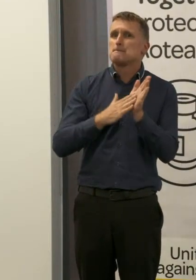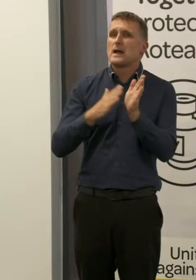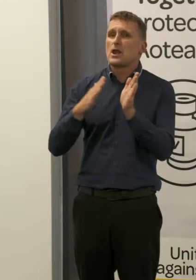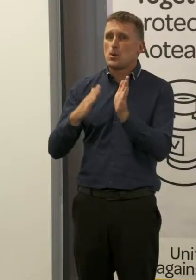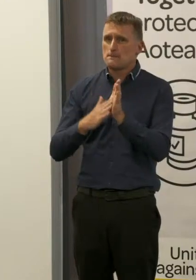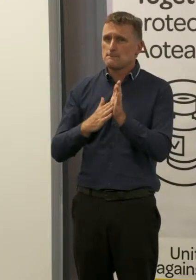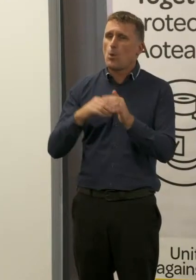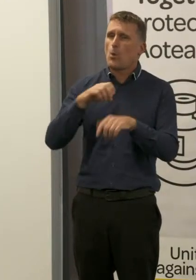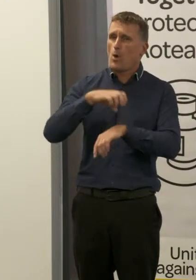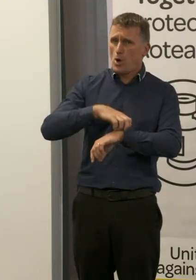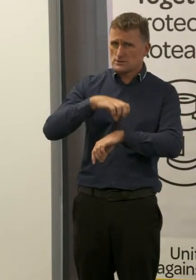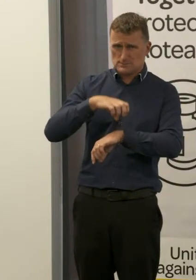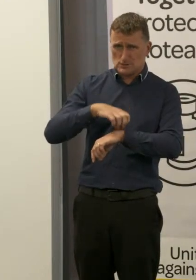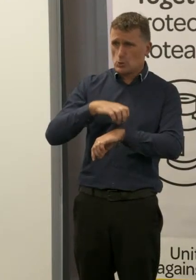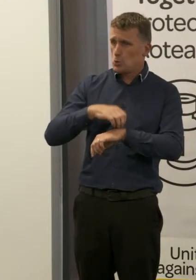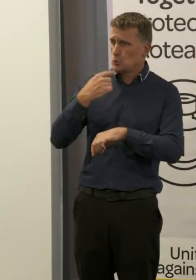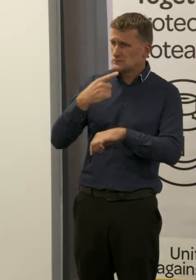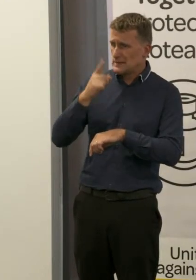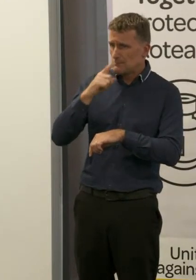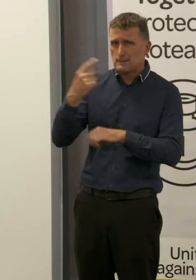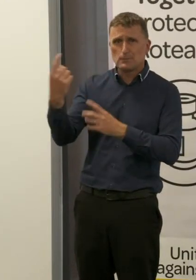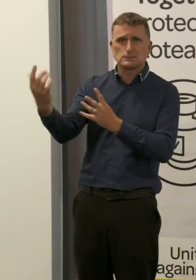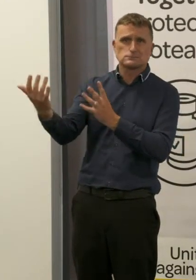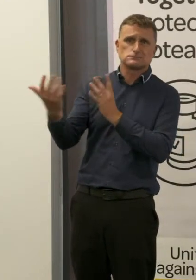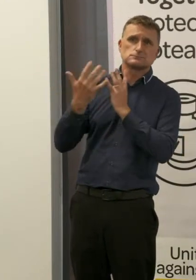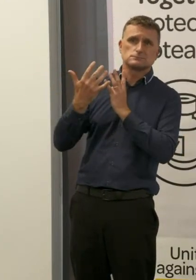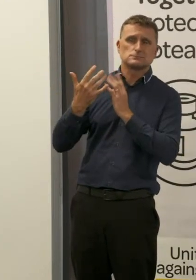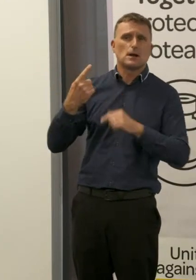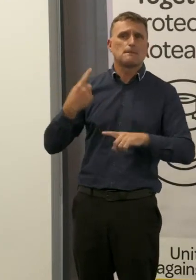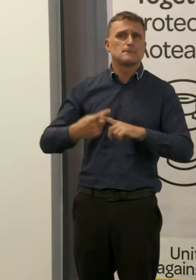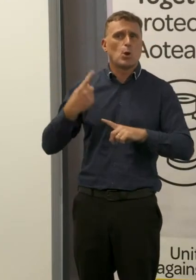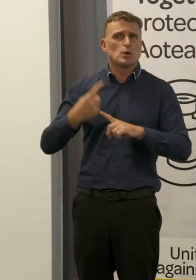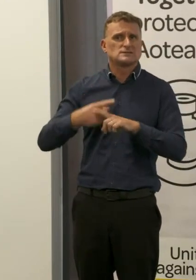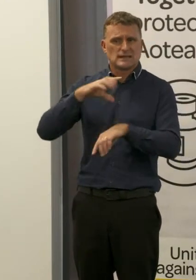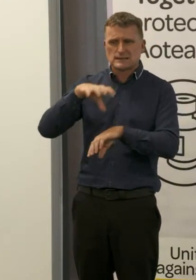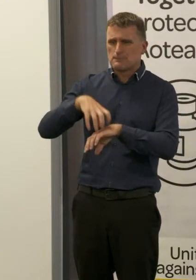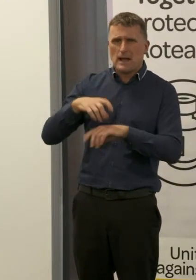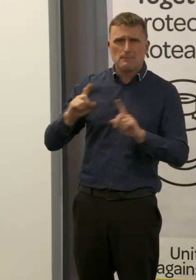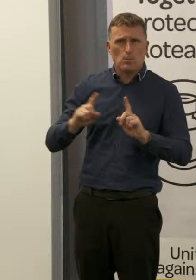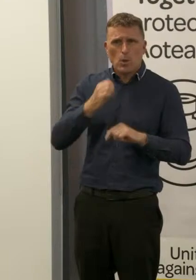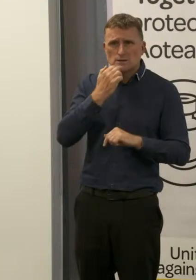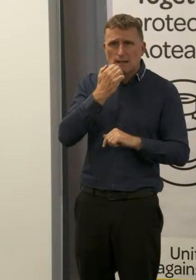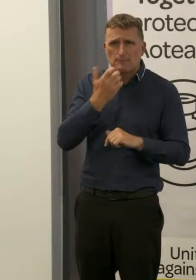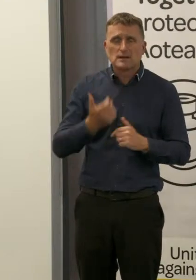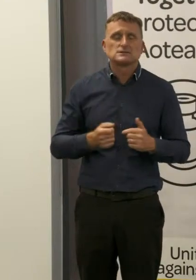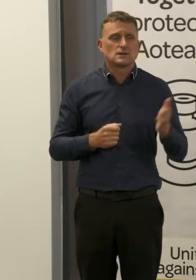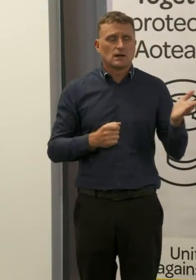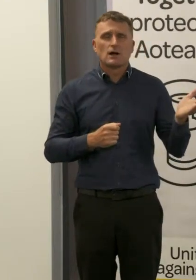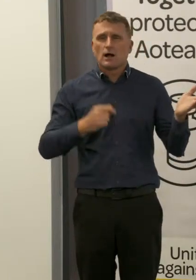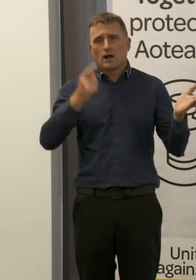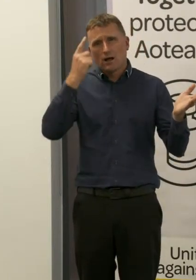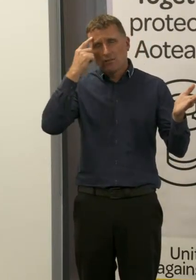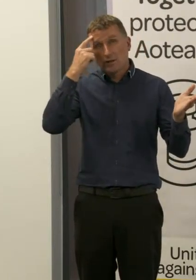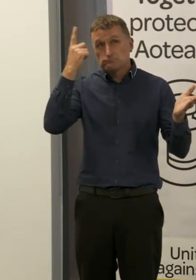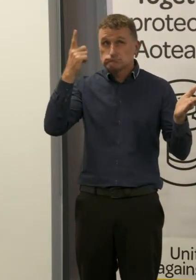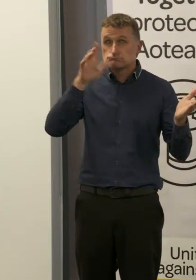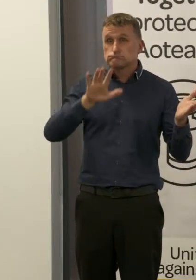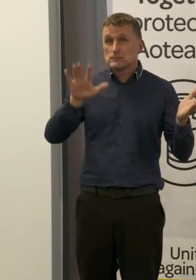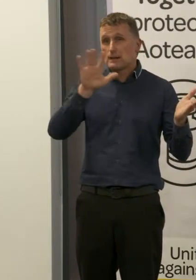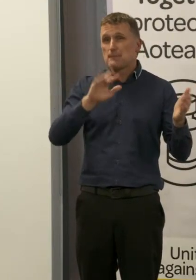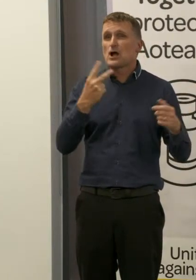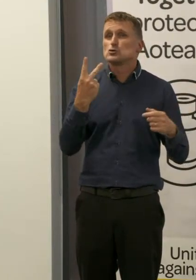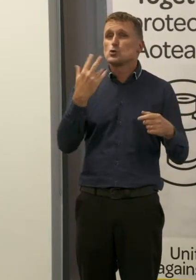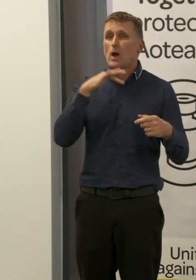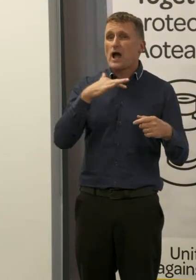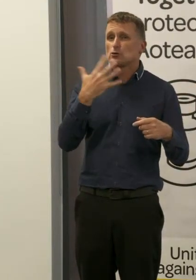on that? I don't know the actual number. Look, off the top of my head, it was around 250 presentations in that day,